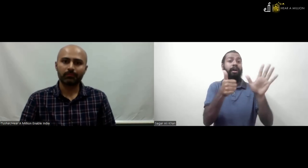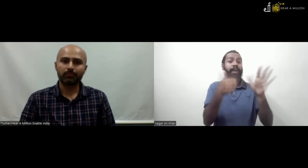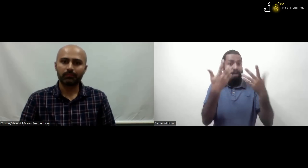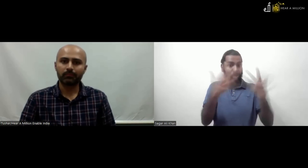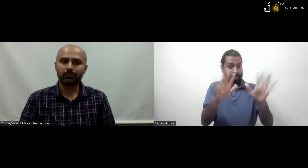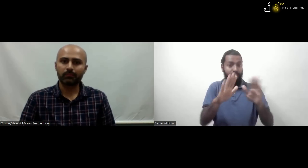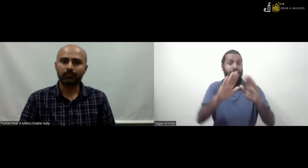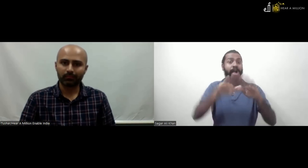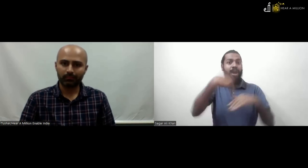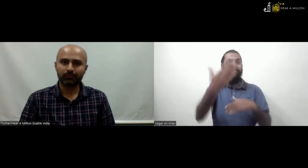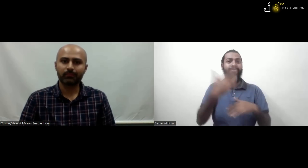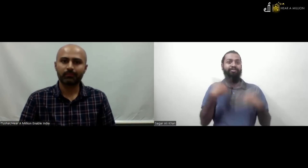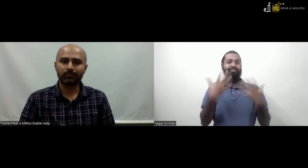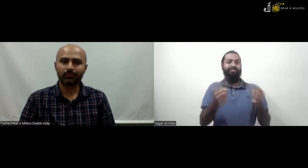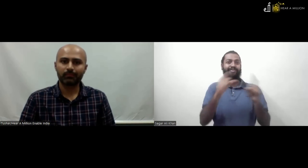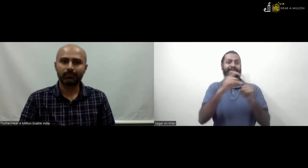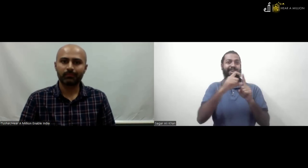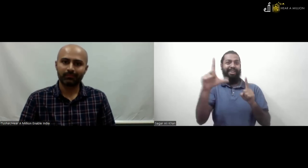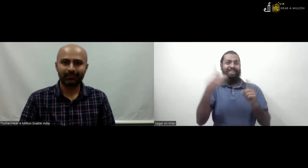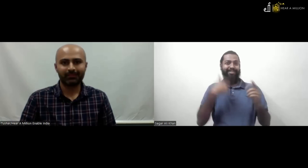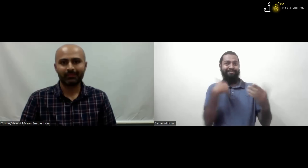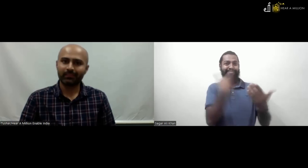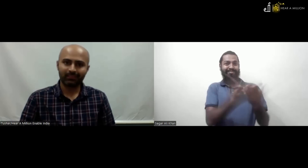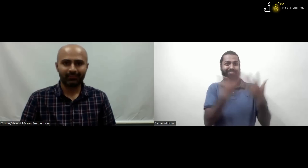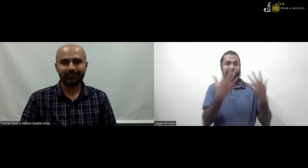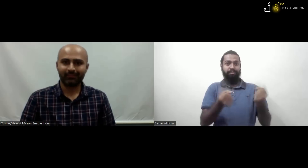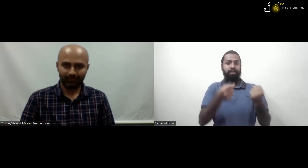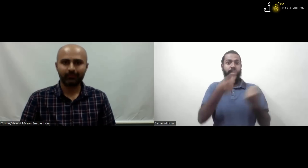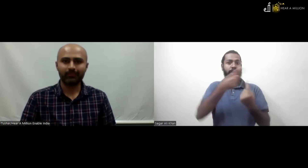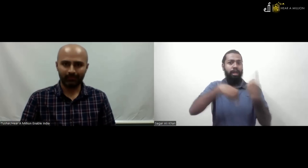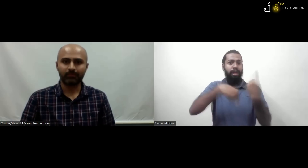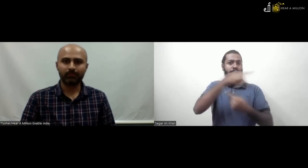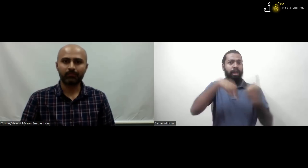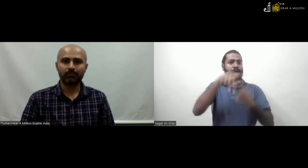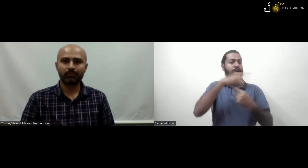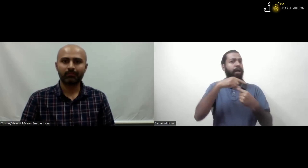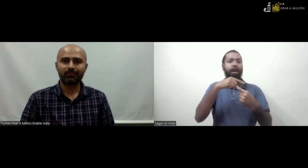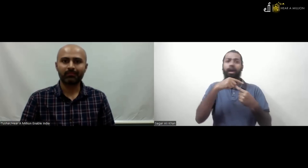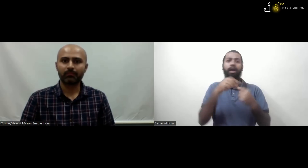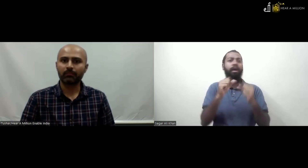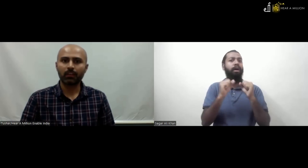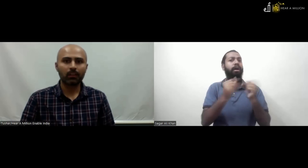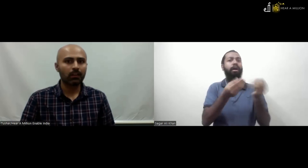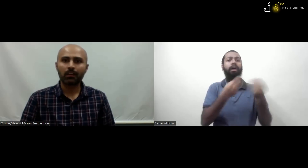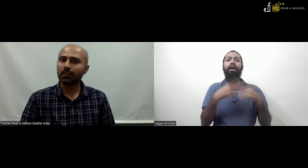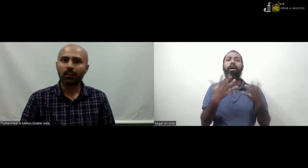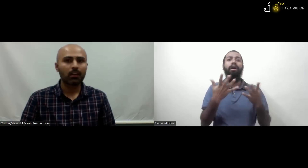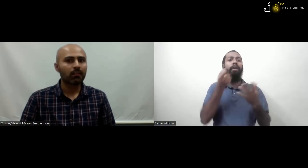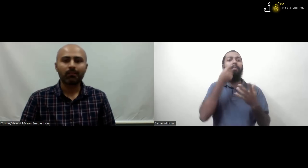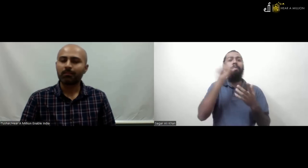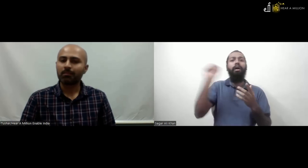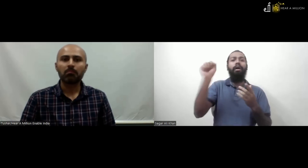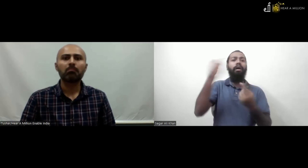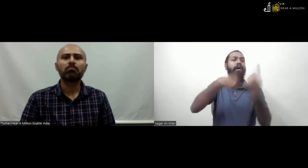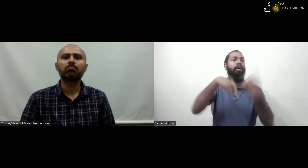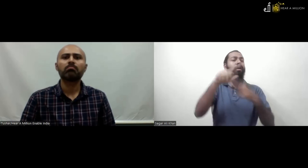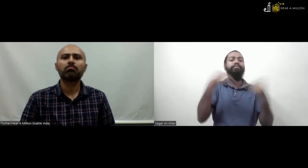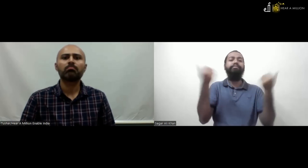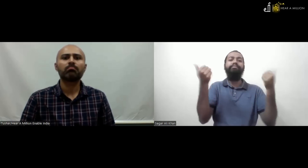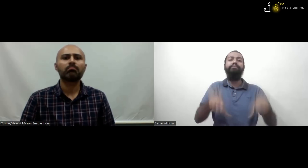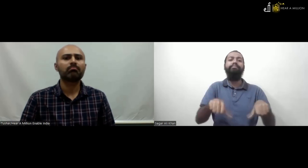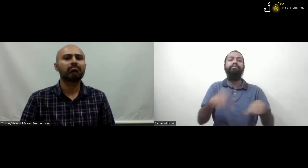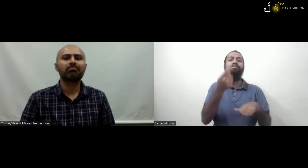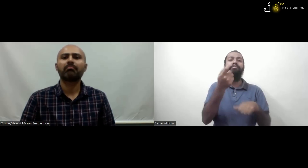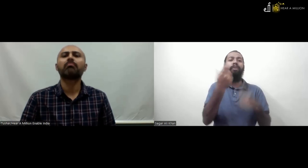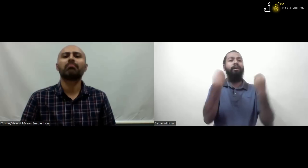LL, learning license. It's a 6-month time period after which you get your DL, that is your driving license. But it was